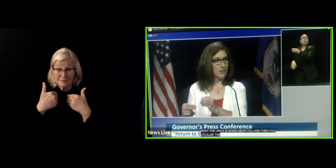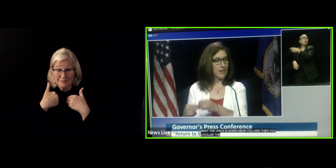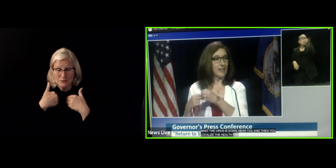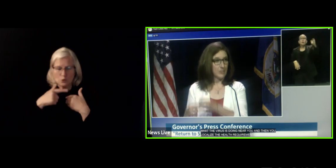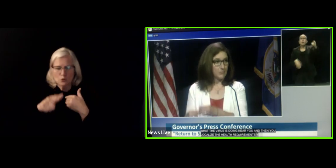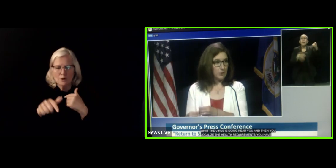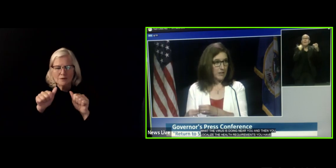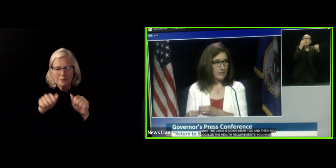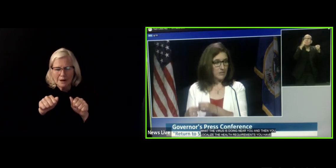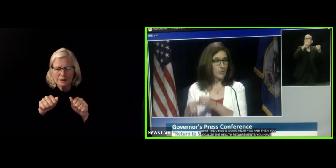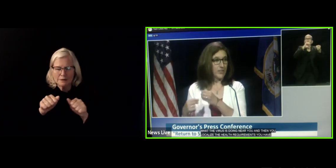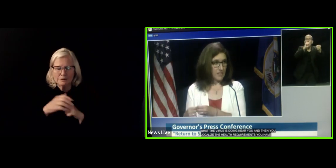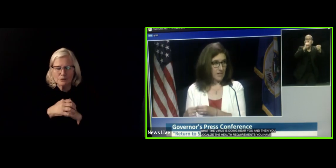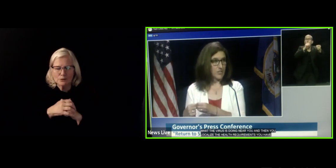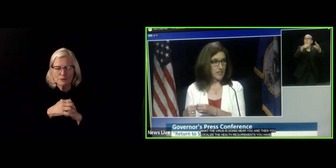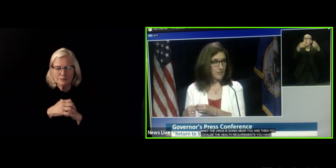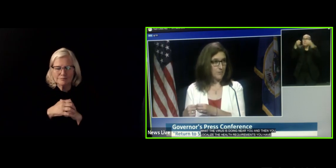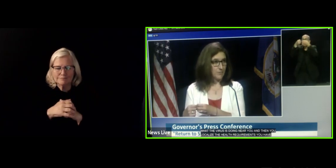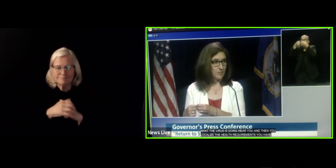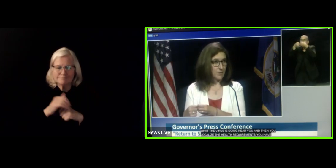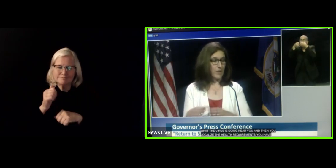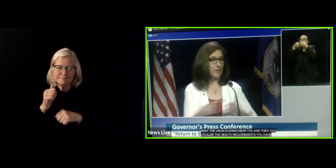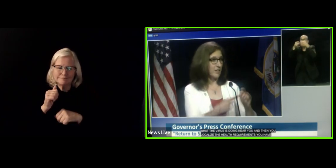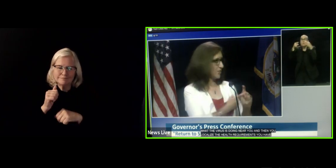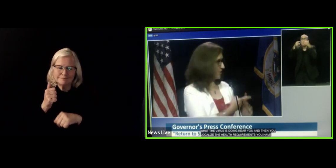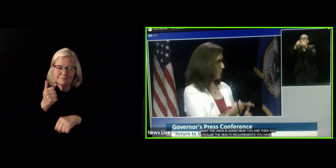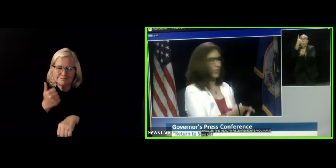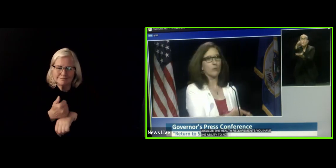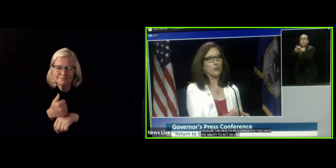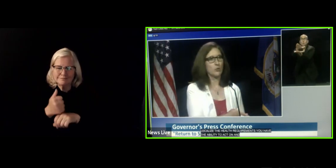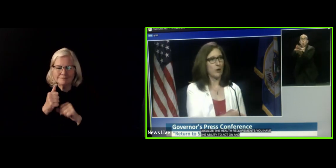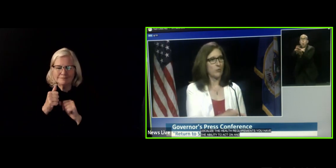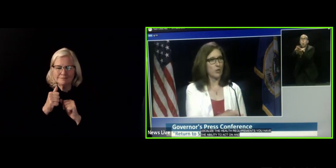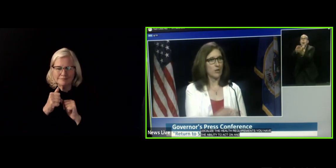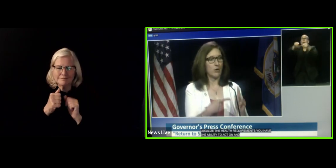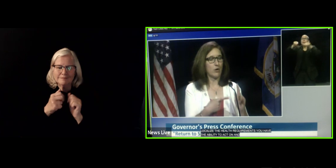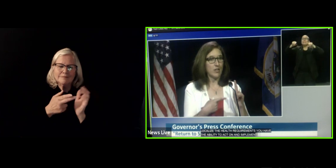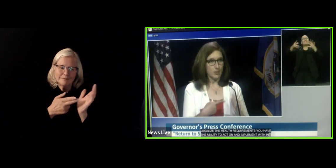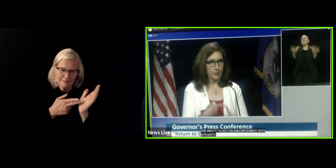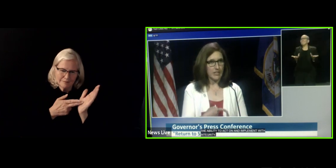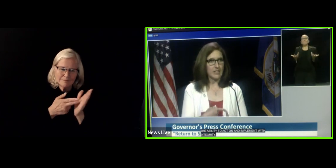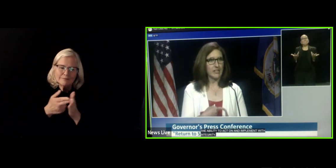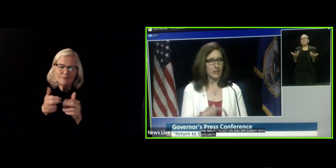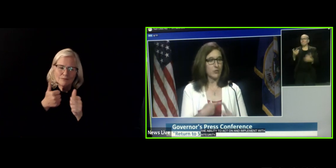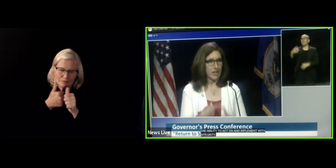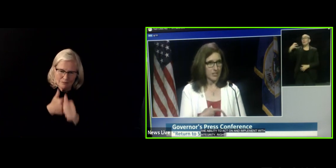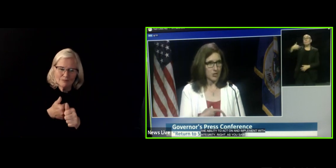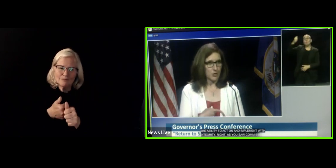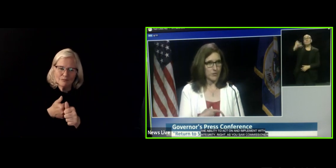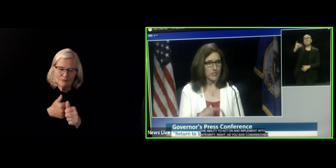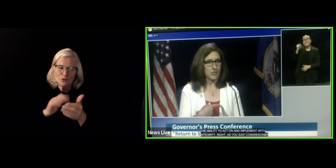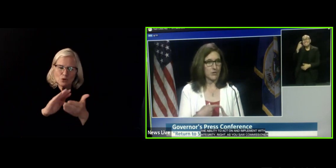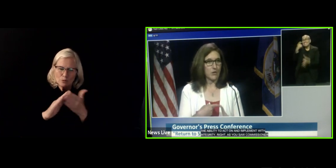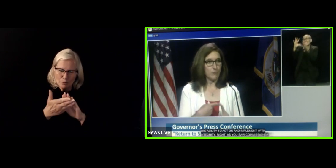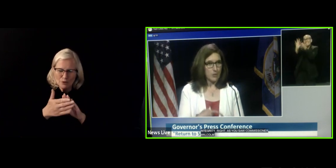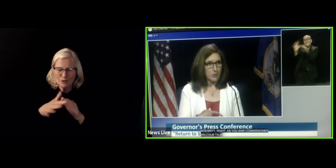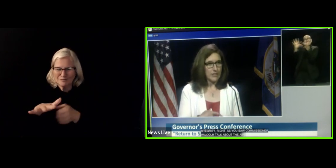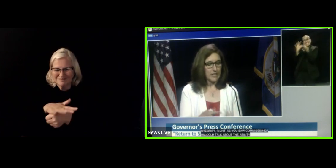on and implement with integrity, right? As you saw Commissioner Malcolm talk about the ability to clean those high touch